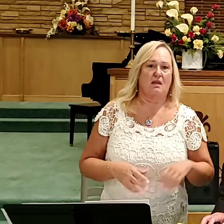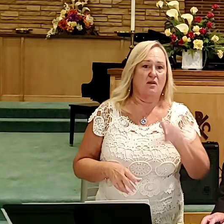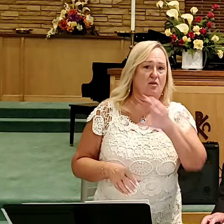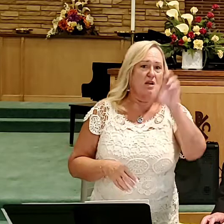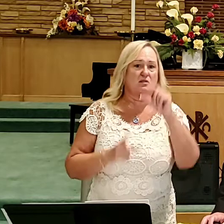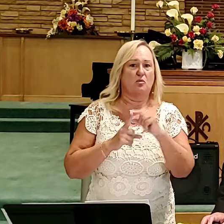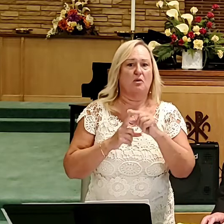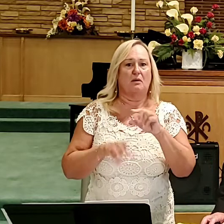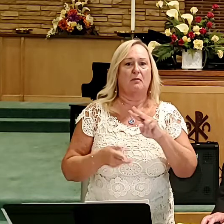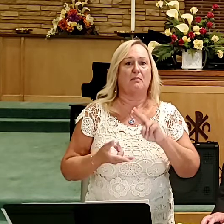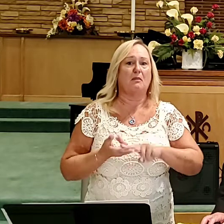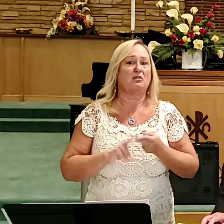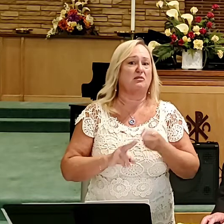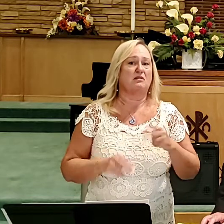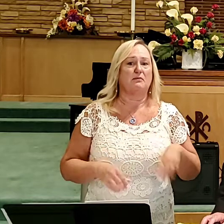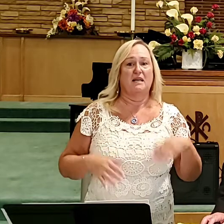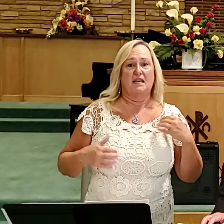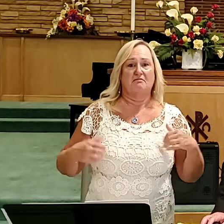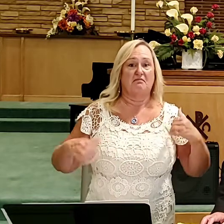Crossword puzzles can be entertaining.